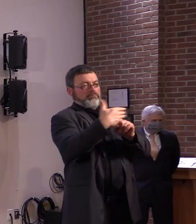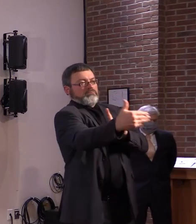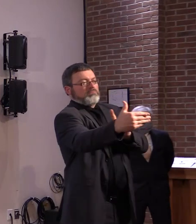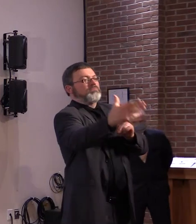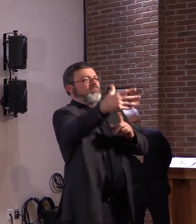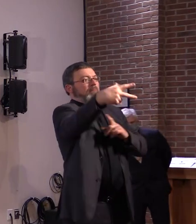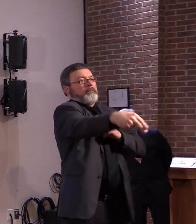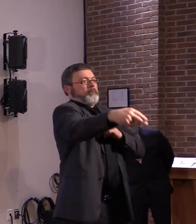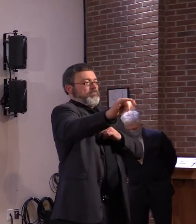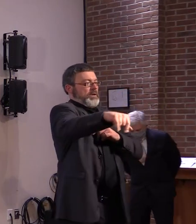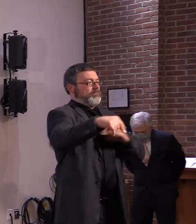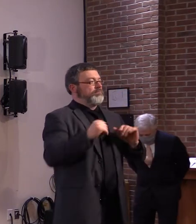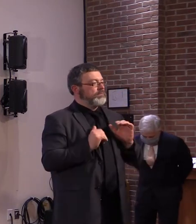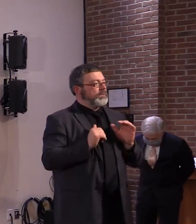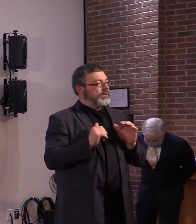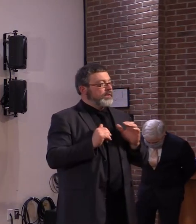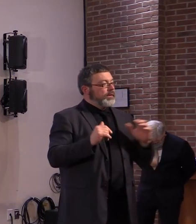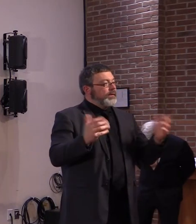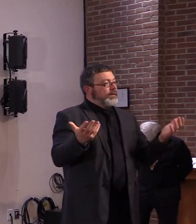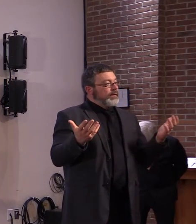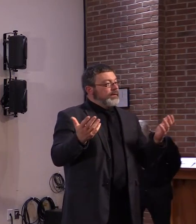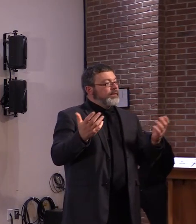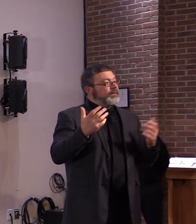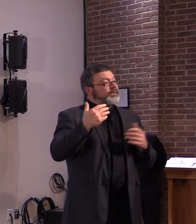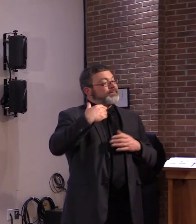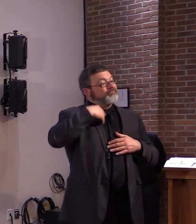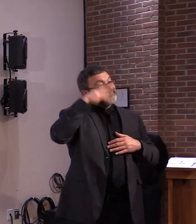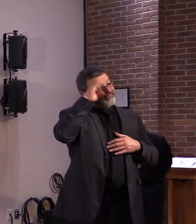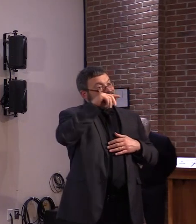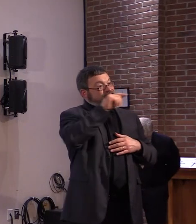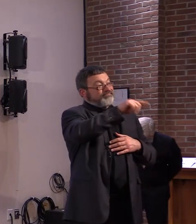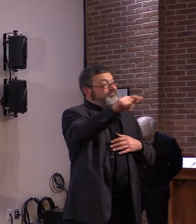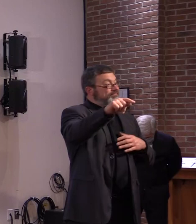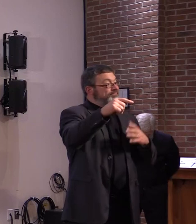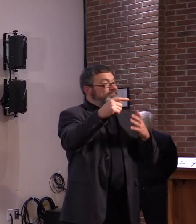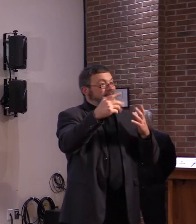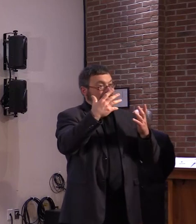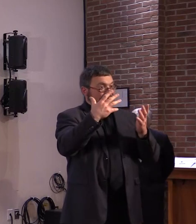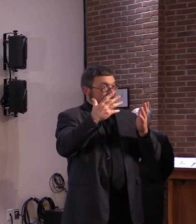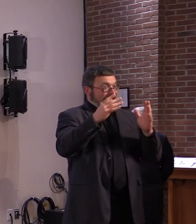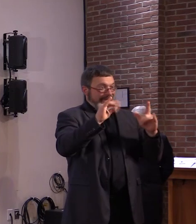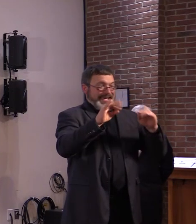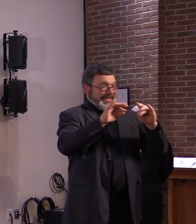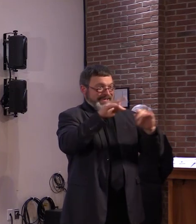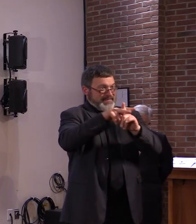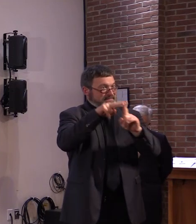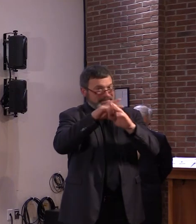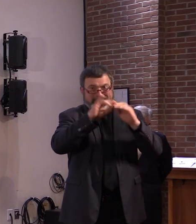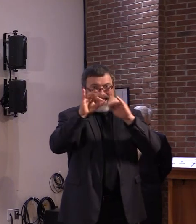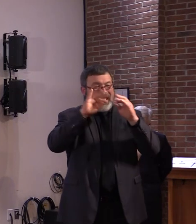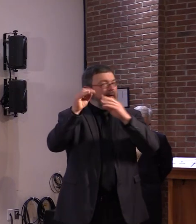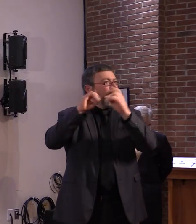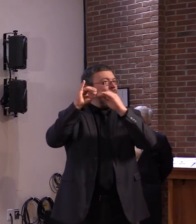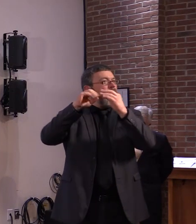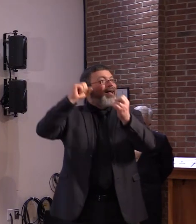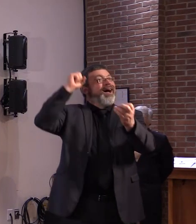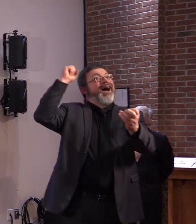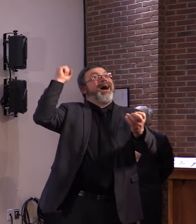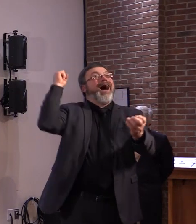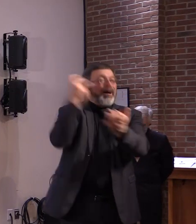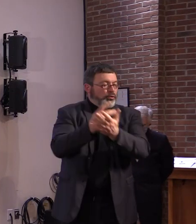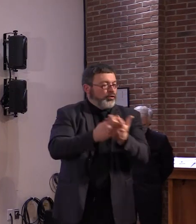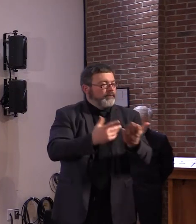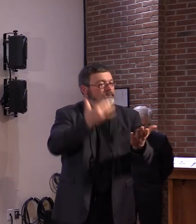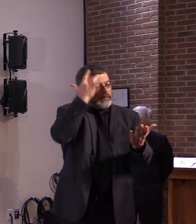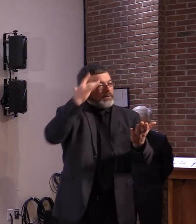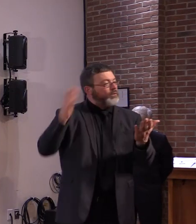late and certified through the program, and then we add them to the next pay file and they're paid,